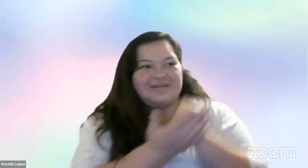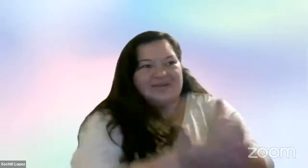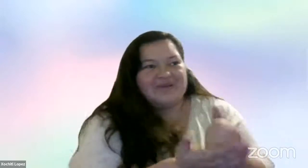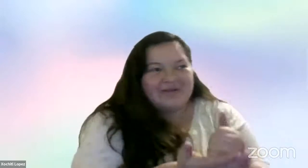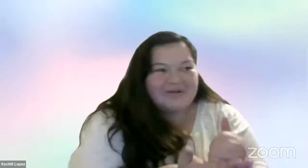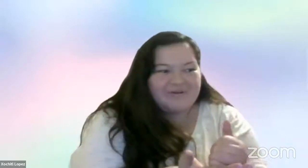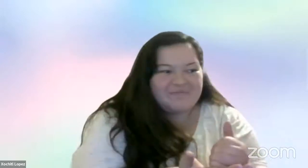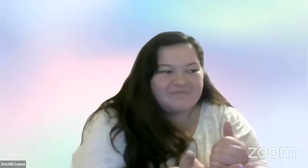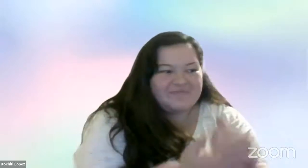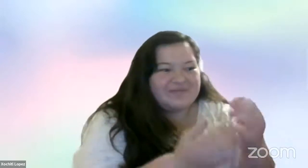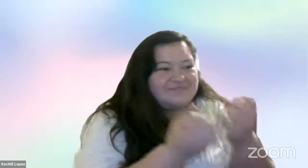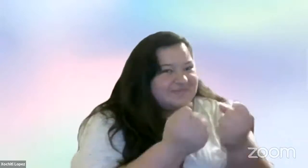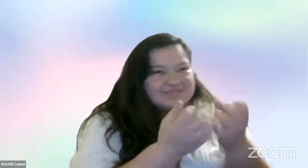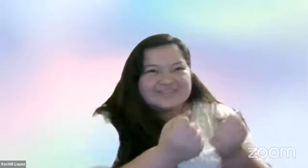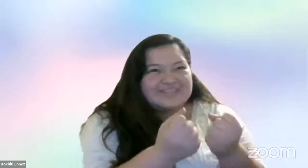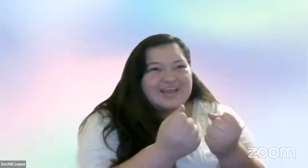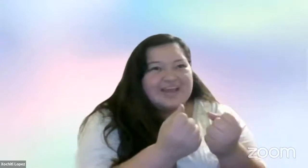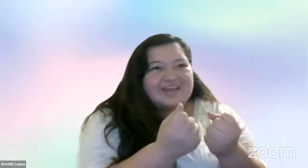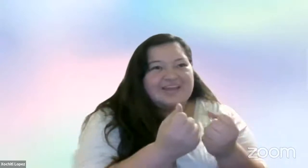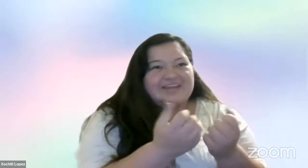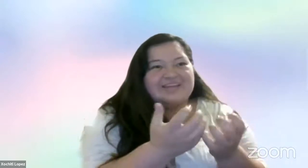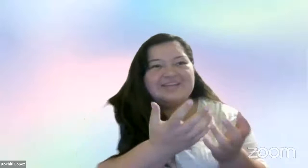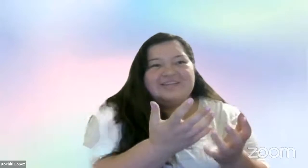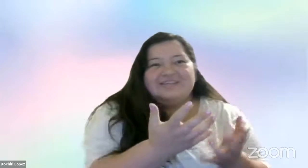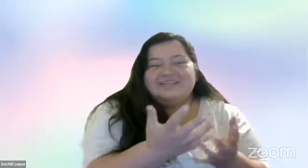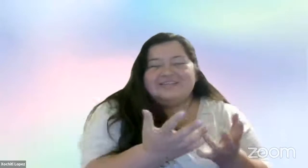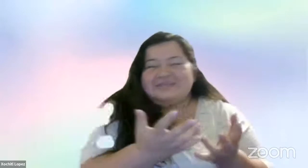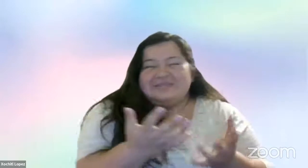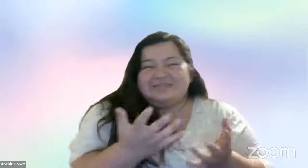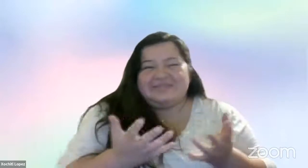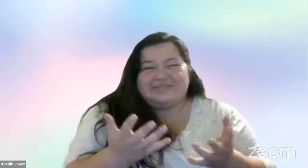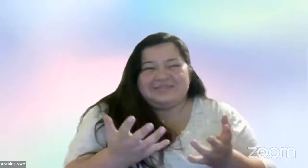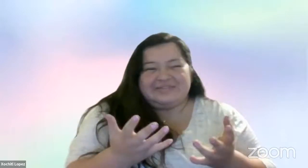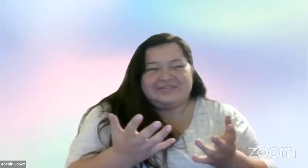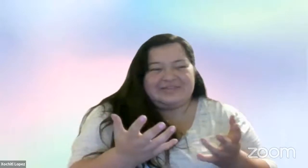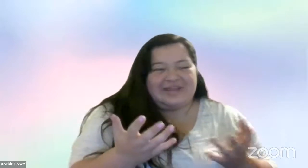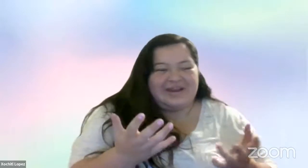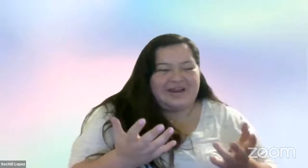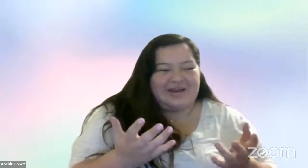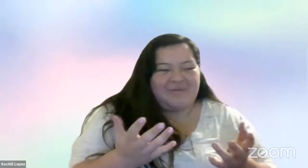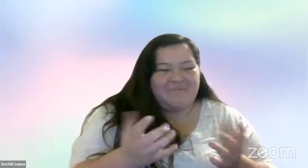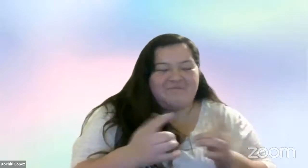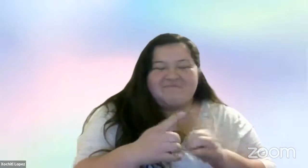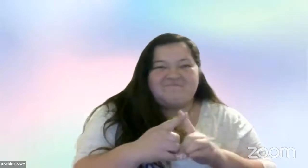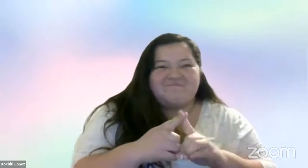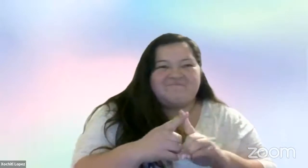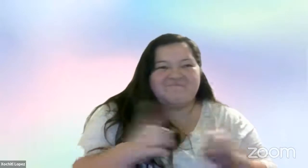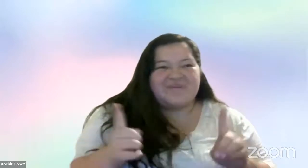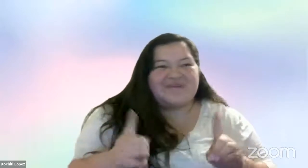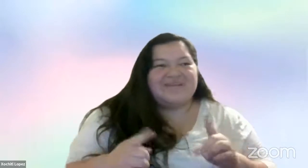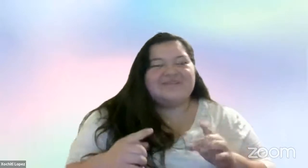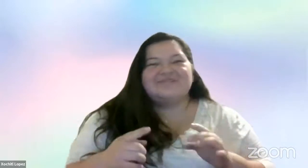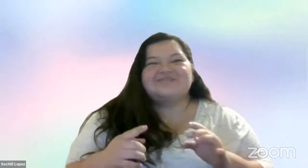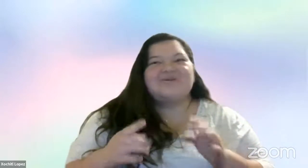And I want to help facilitate and help my family communicate with one another. And I'm like